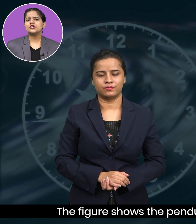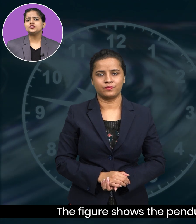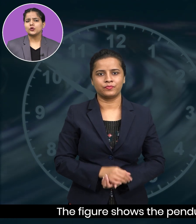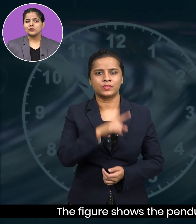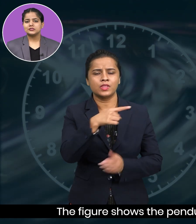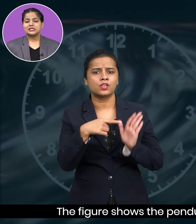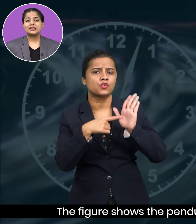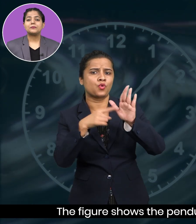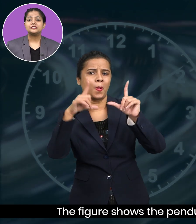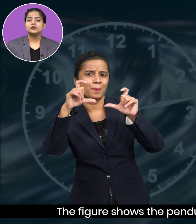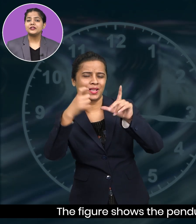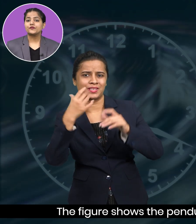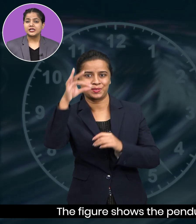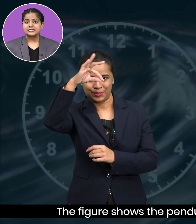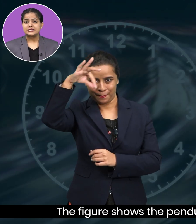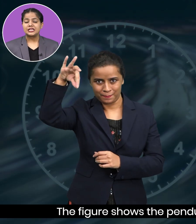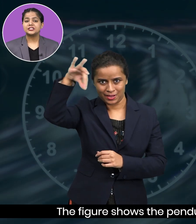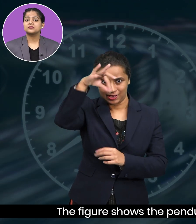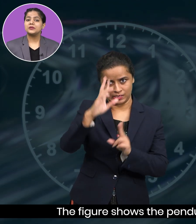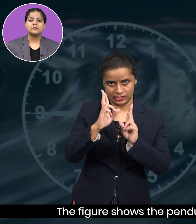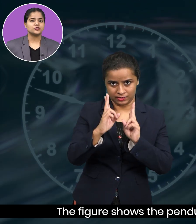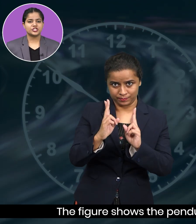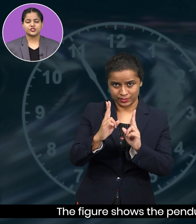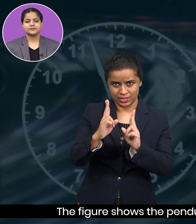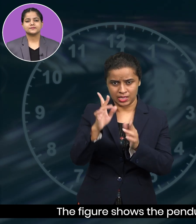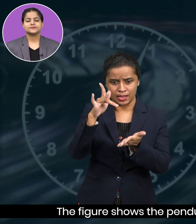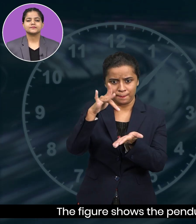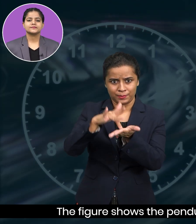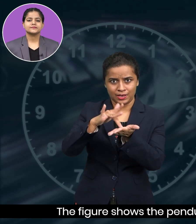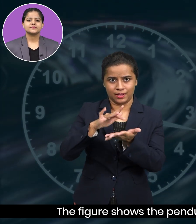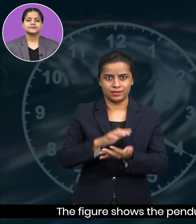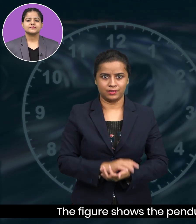The figure shows the pendulum at rest in its mean position.